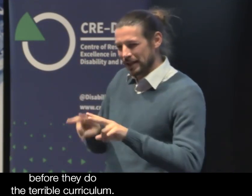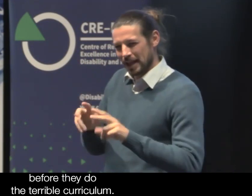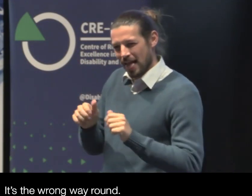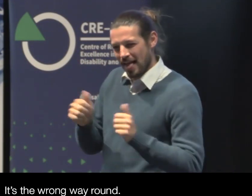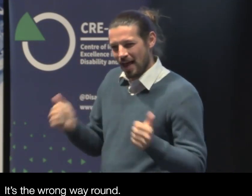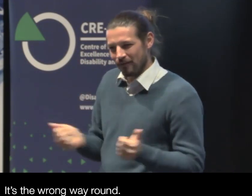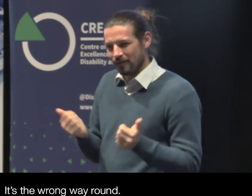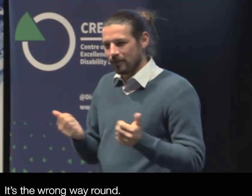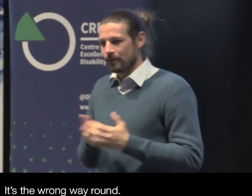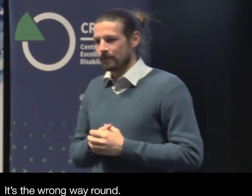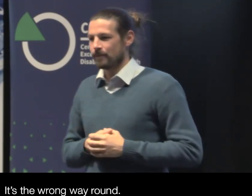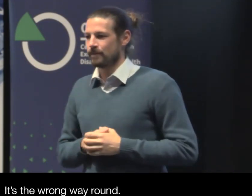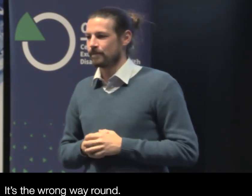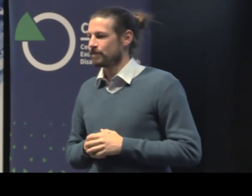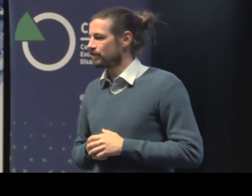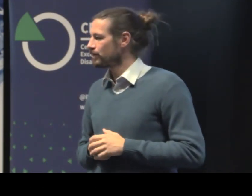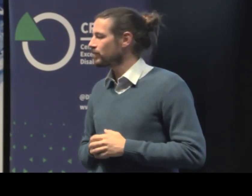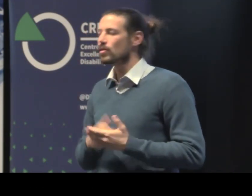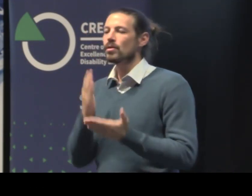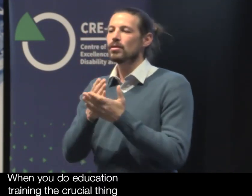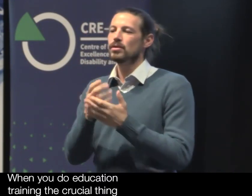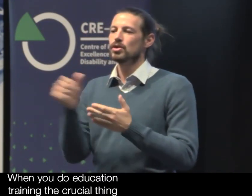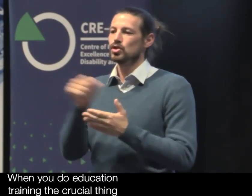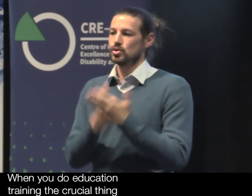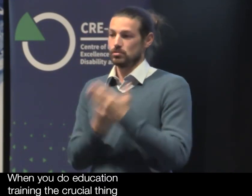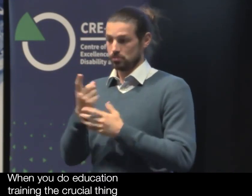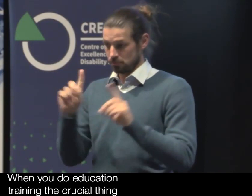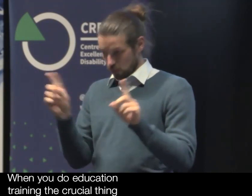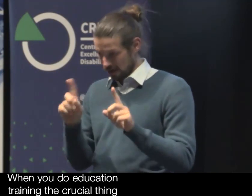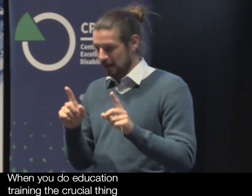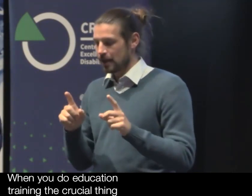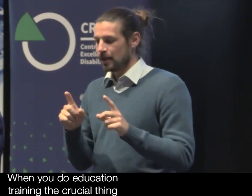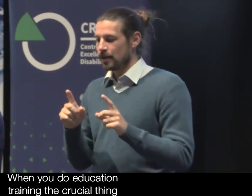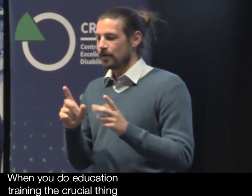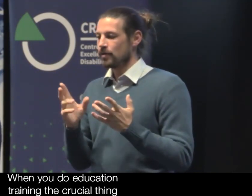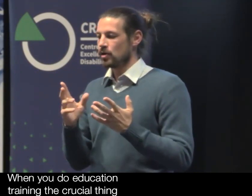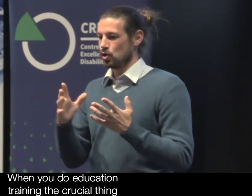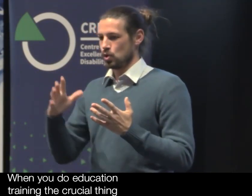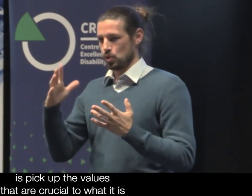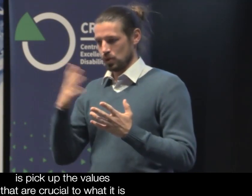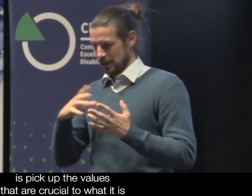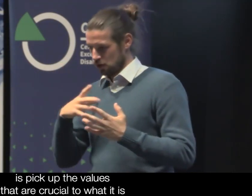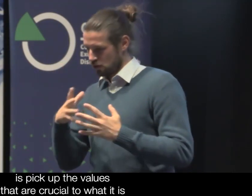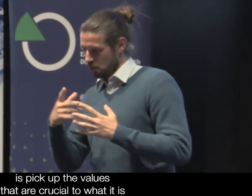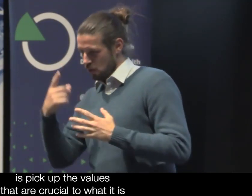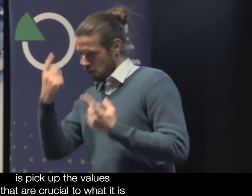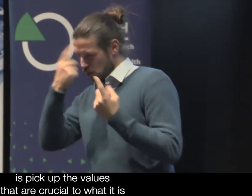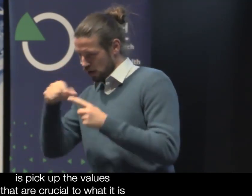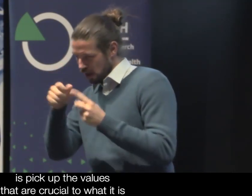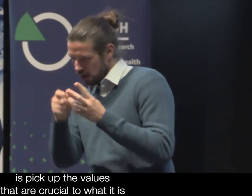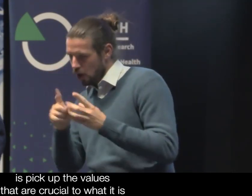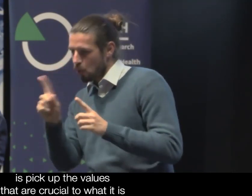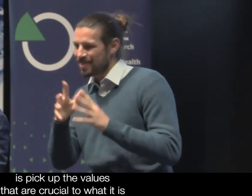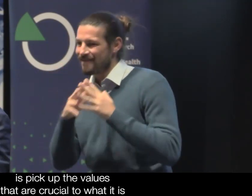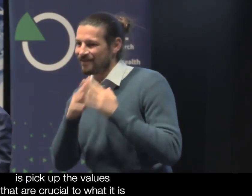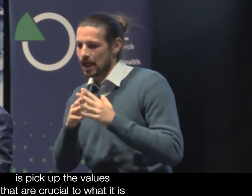way around. So ideally what should happen when you do education and training, the crucial thing is you pick up the values that are crucial to